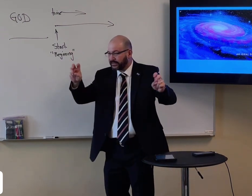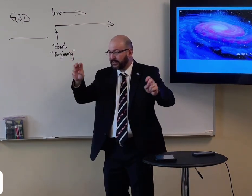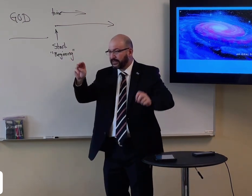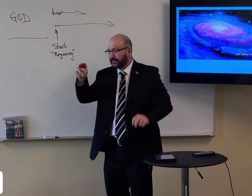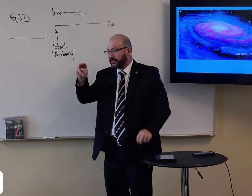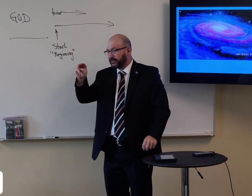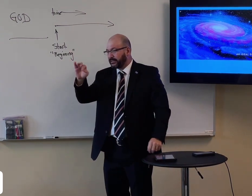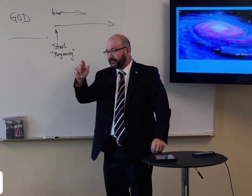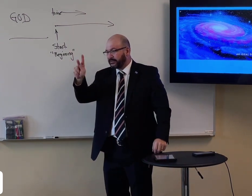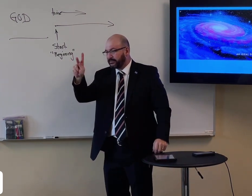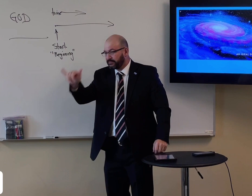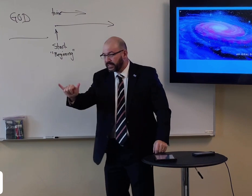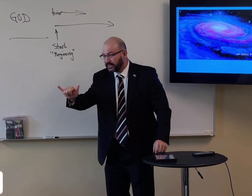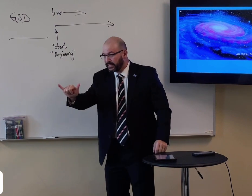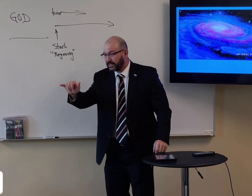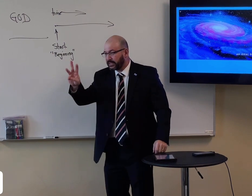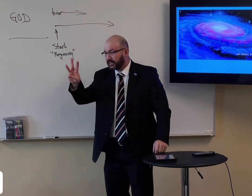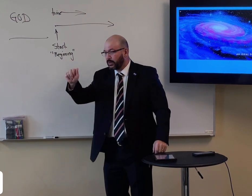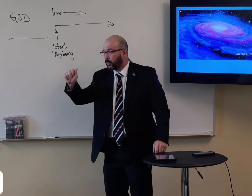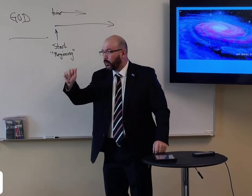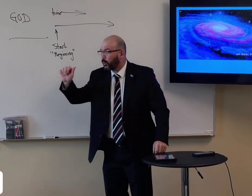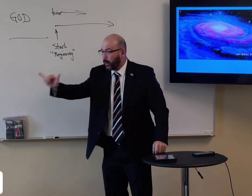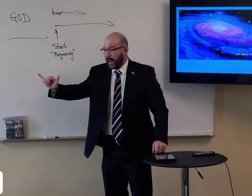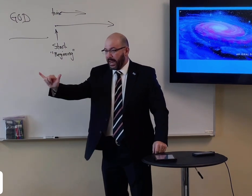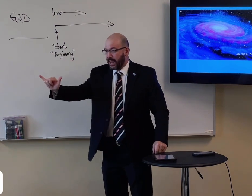we call it the Milky Way.